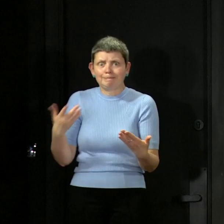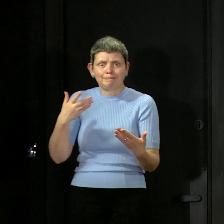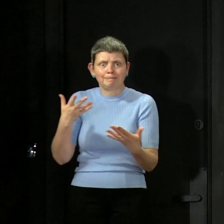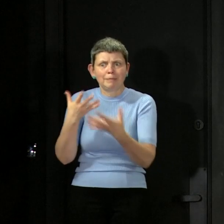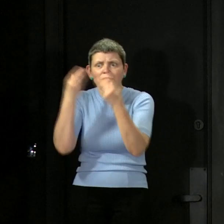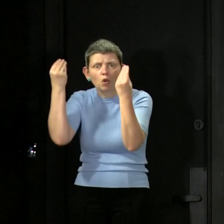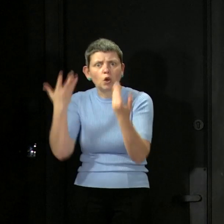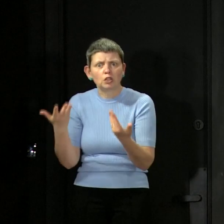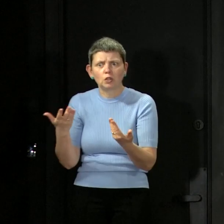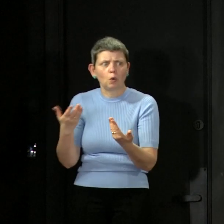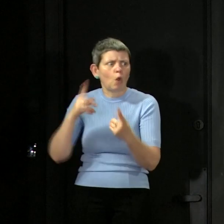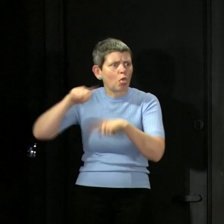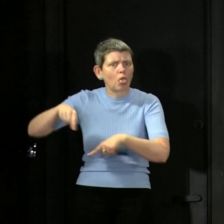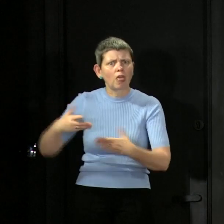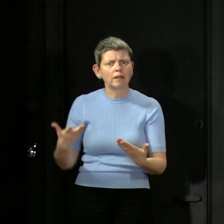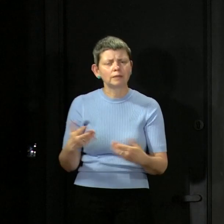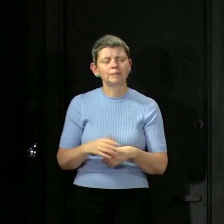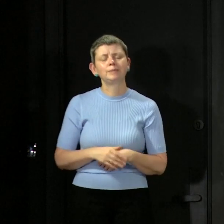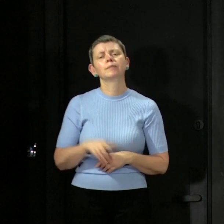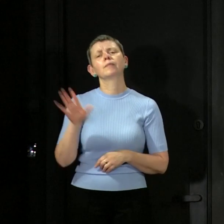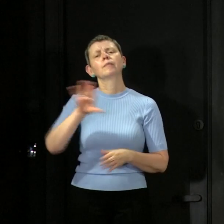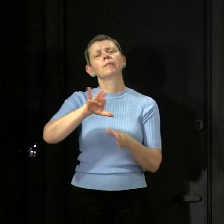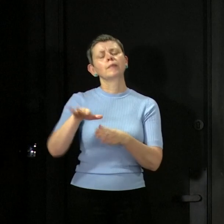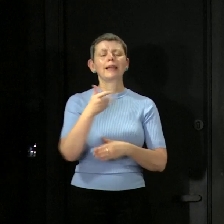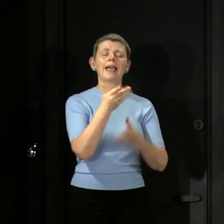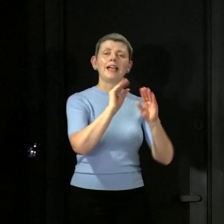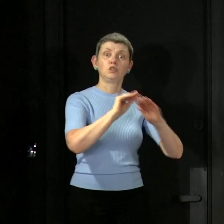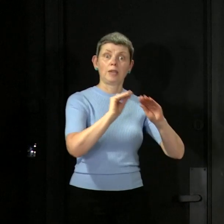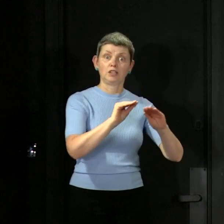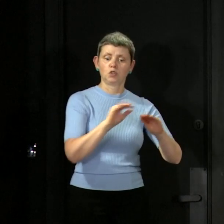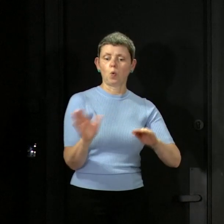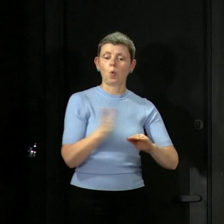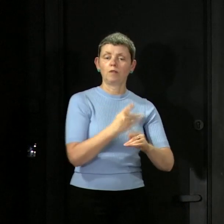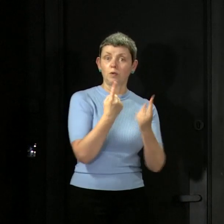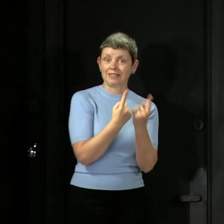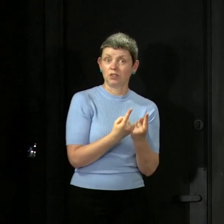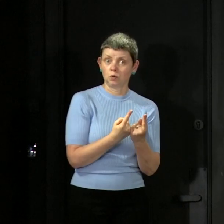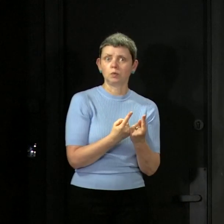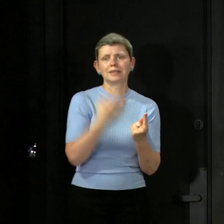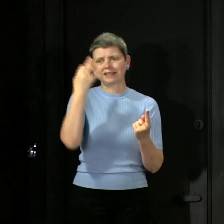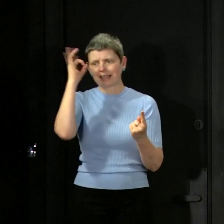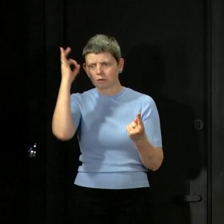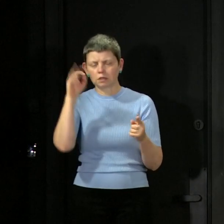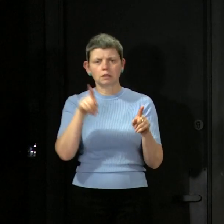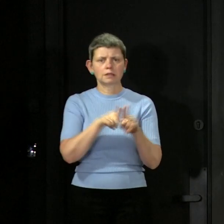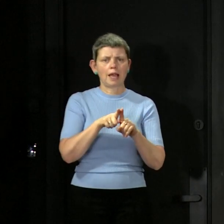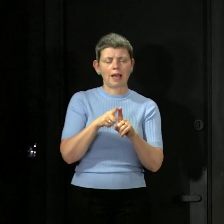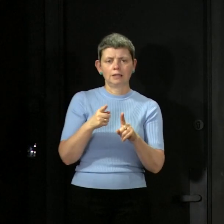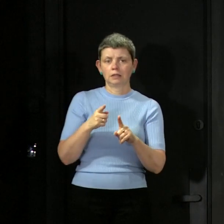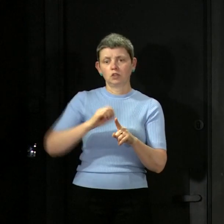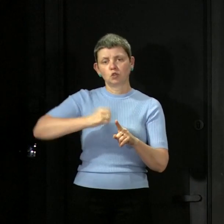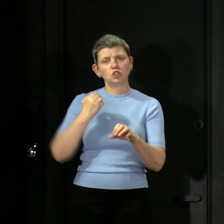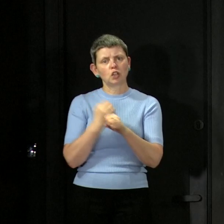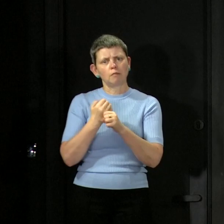I'll take your questions in order. So on the education question, all of these things have been worked through by local authorities, obviously with the support and guidance of the